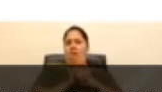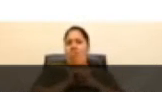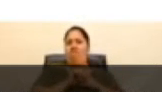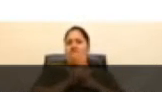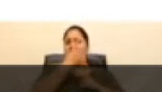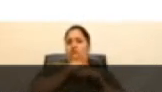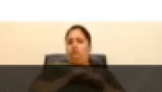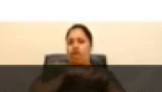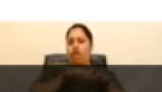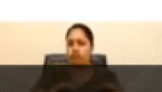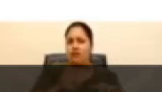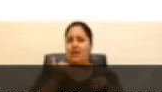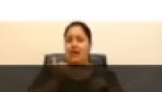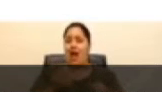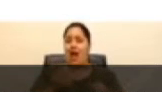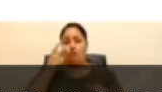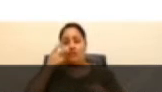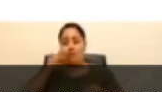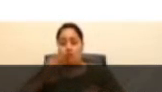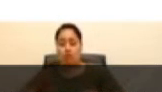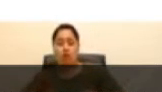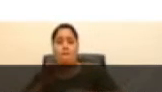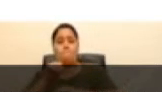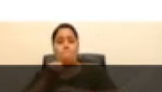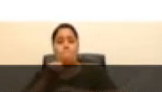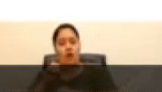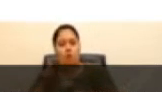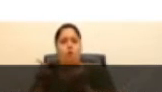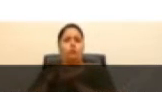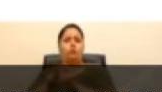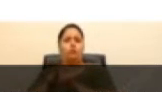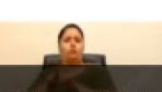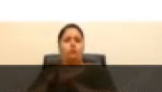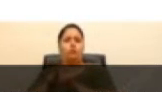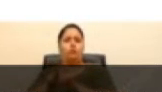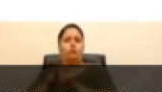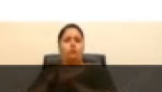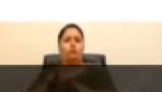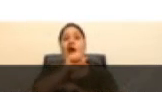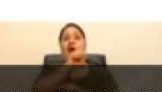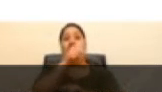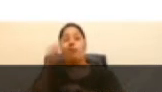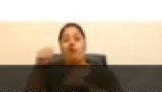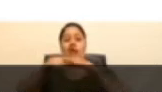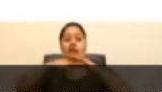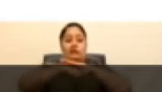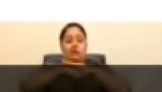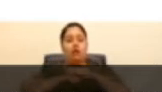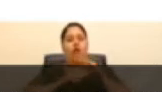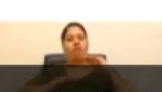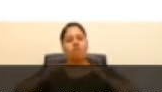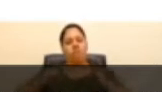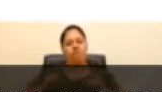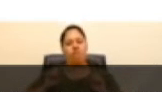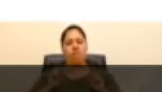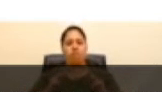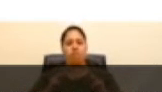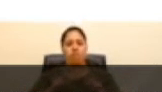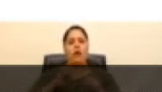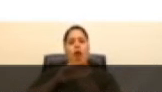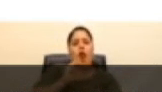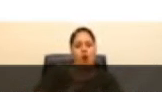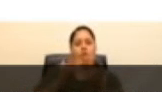up. Whereas in the other districts, it's relatively stable. Overberg possibly coming up, but it's much lower numbers in